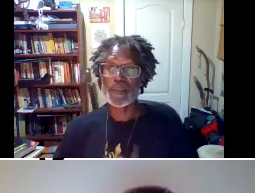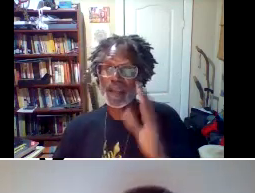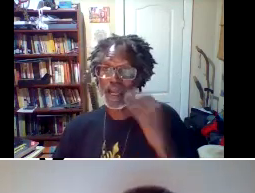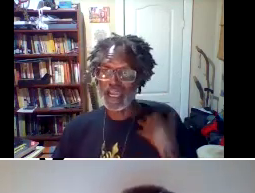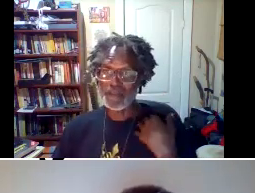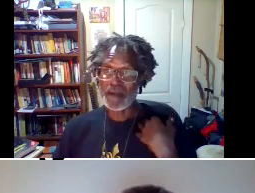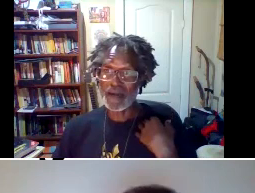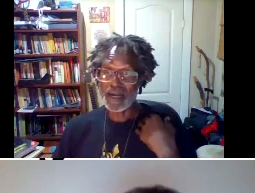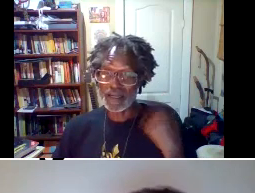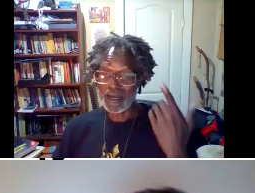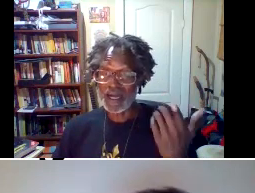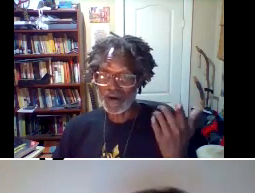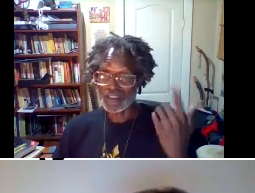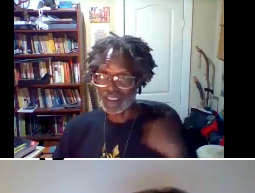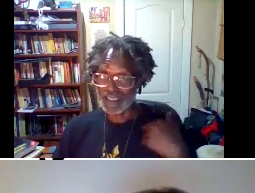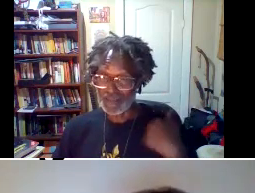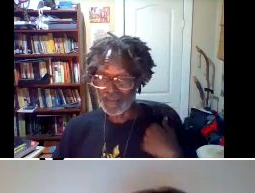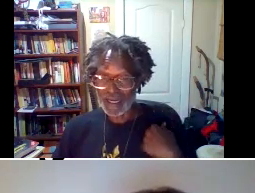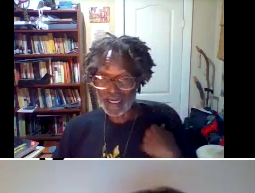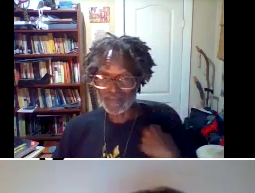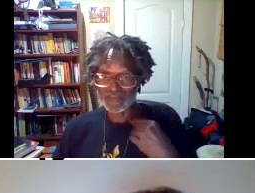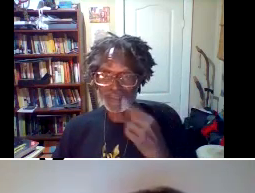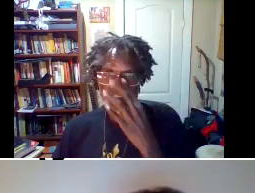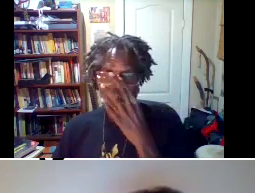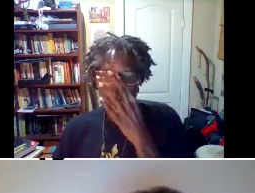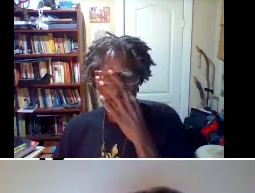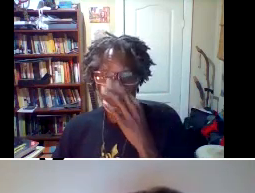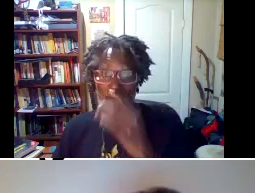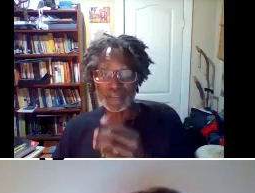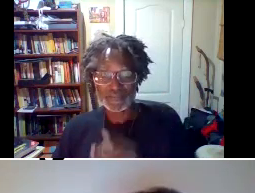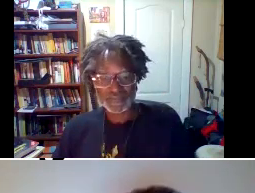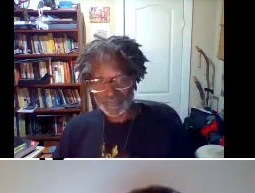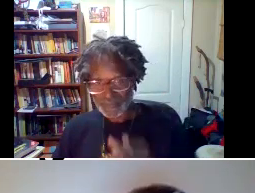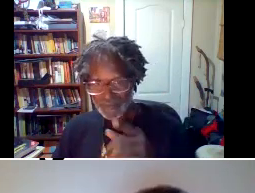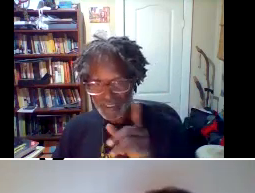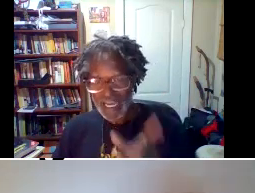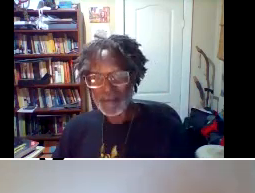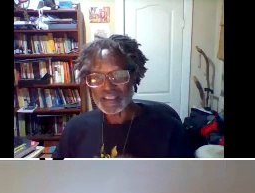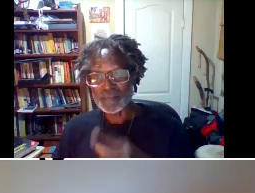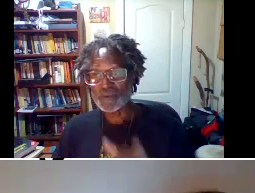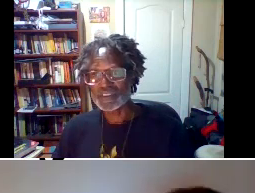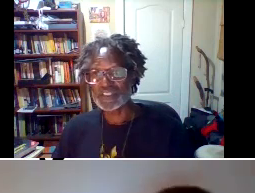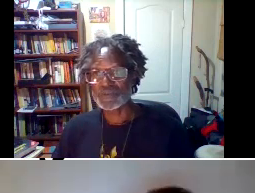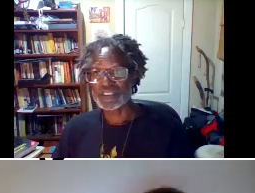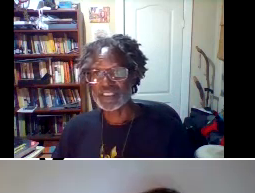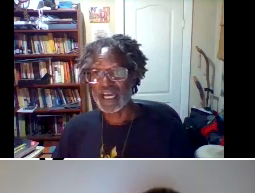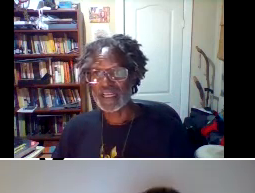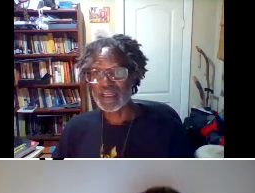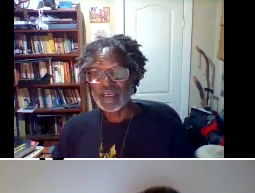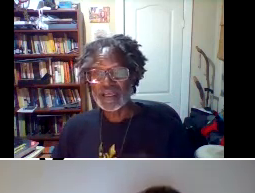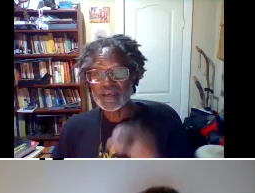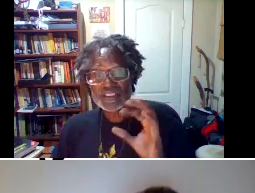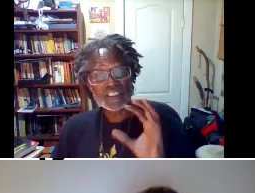y'all. In my mind, in my heart, in my mind, I said, you know what? I'm at to post this one